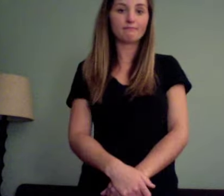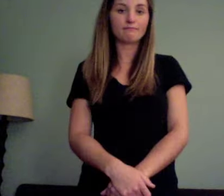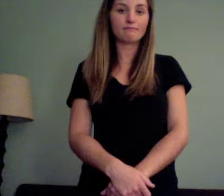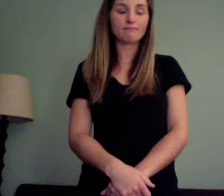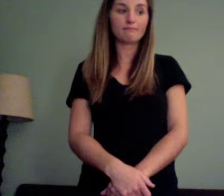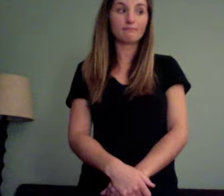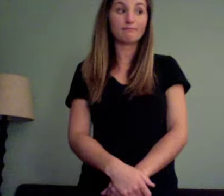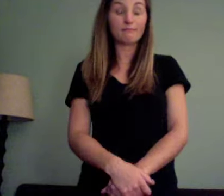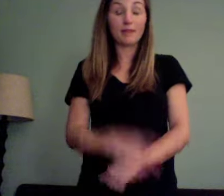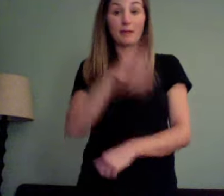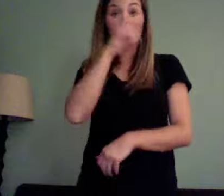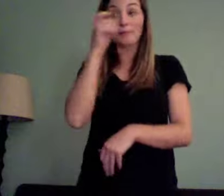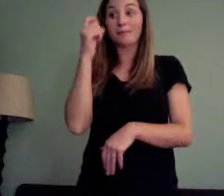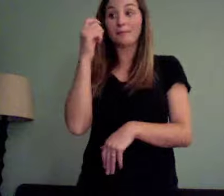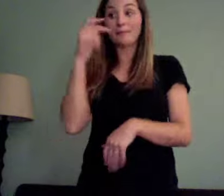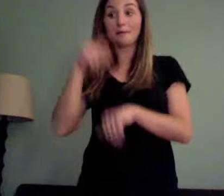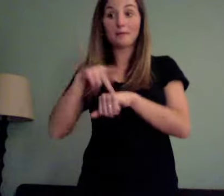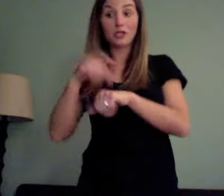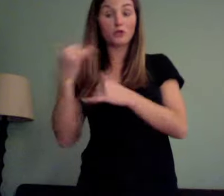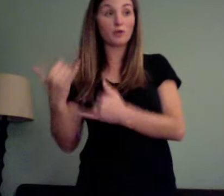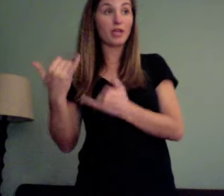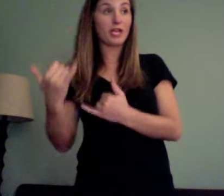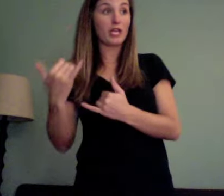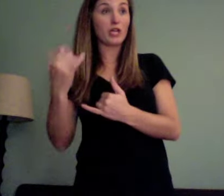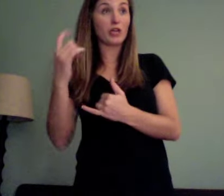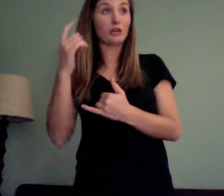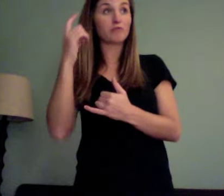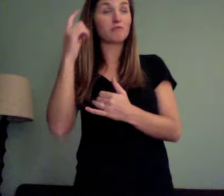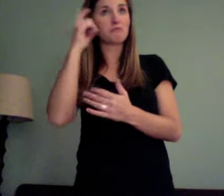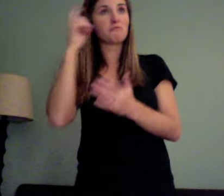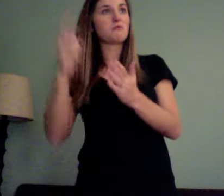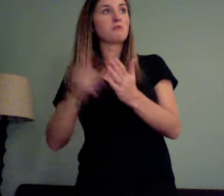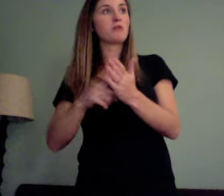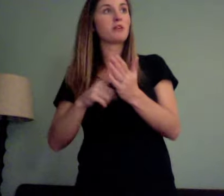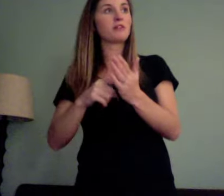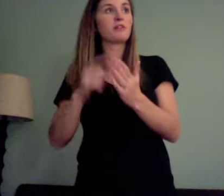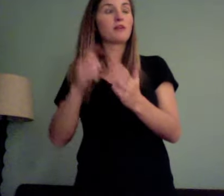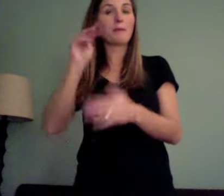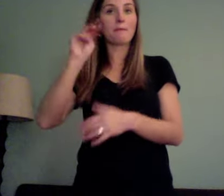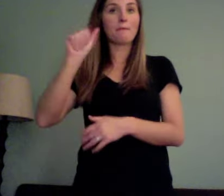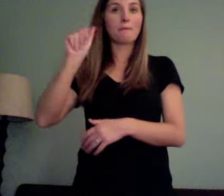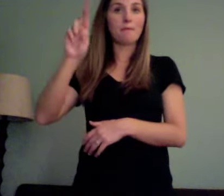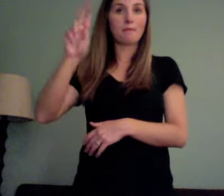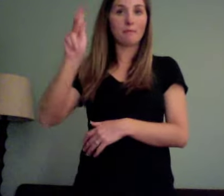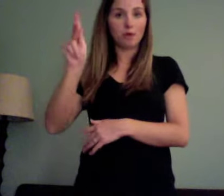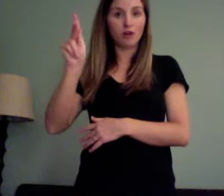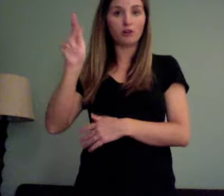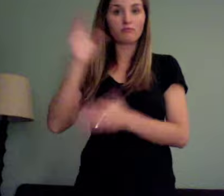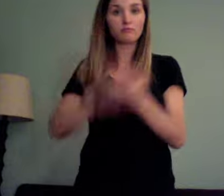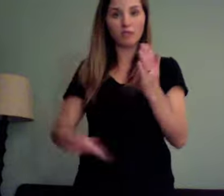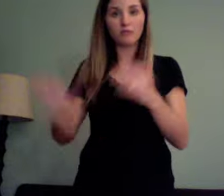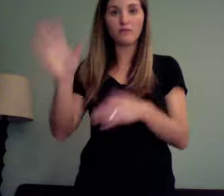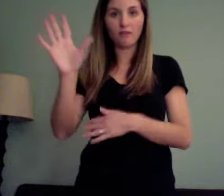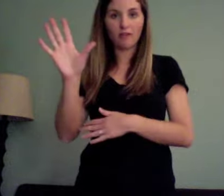Because Peter right here is reminded of Mark chapter 5, the first time that he was in a boat and Jesus asked him to push out to shore so